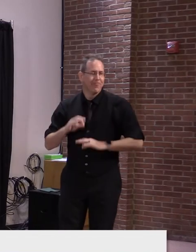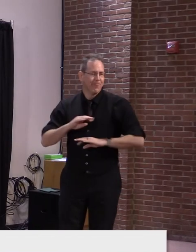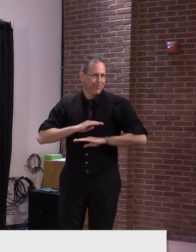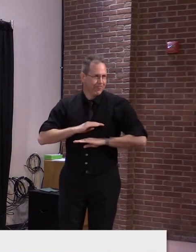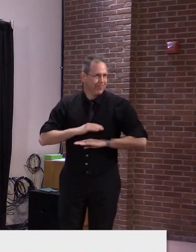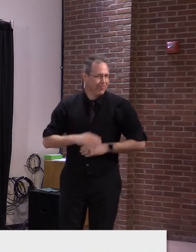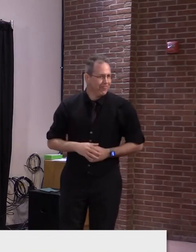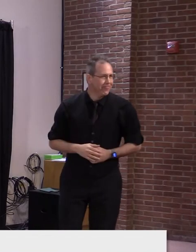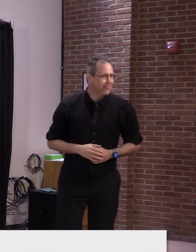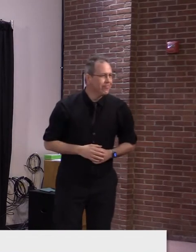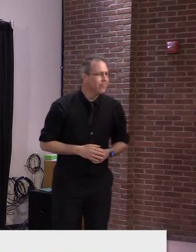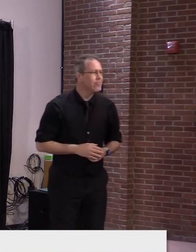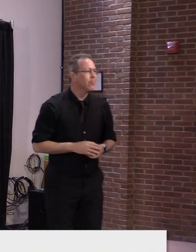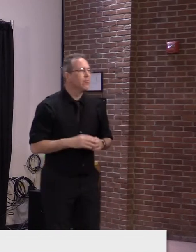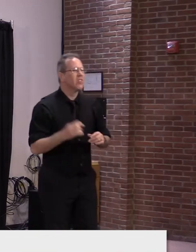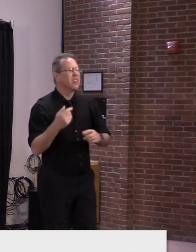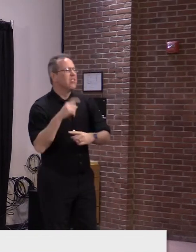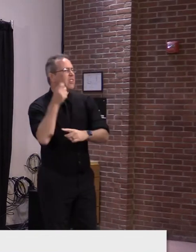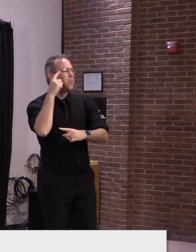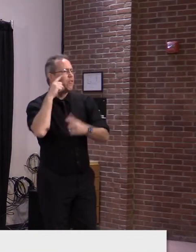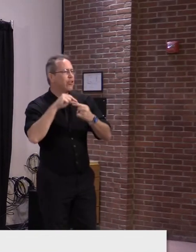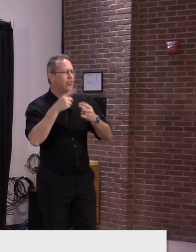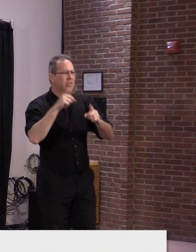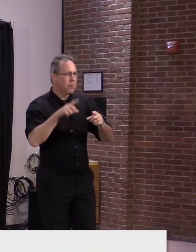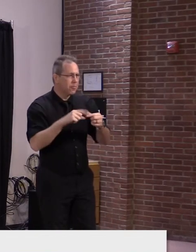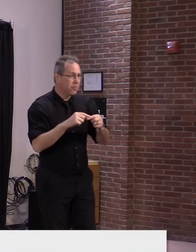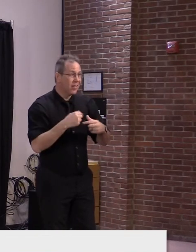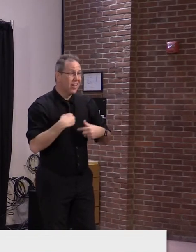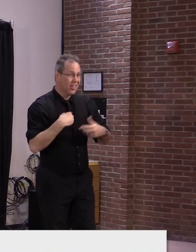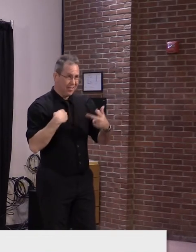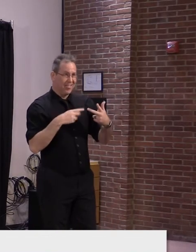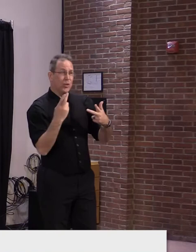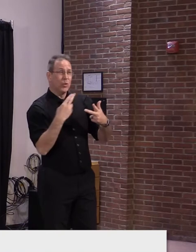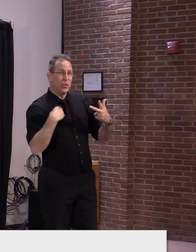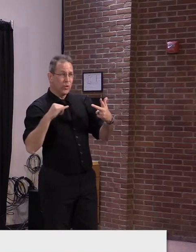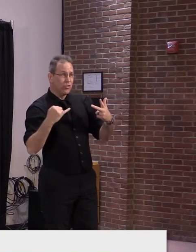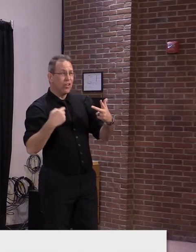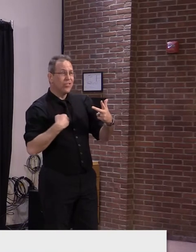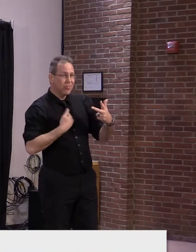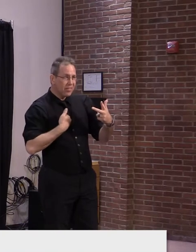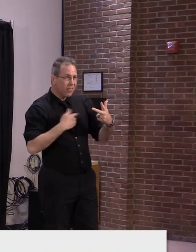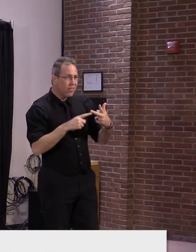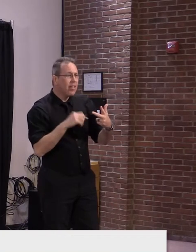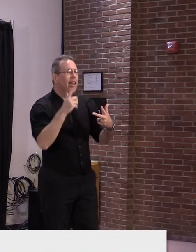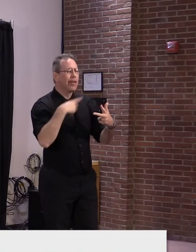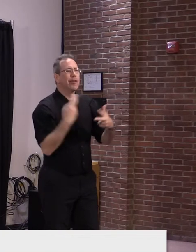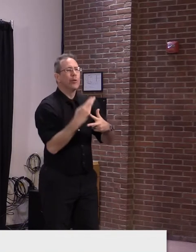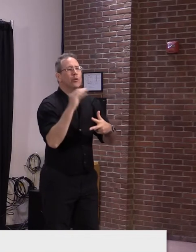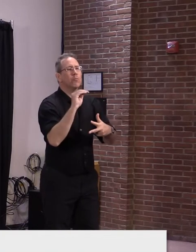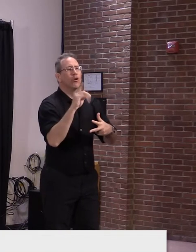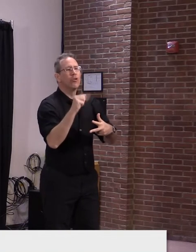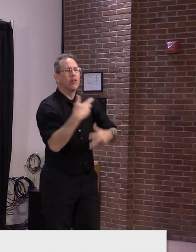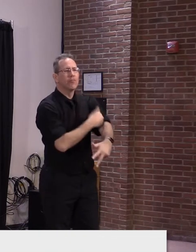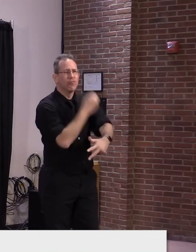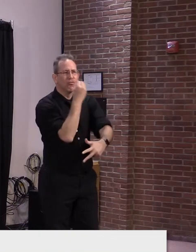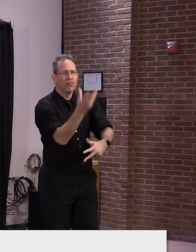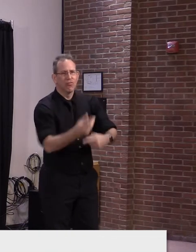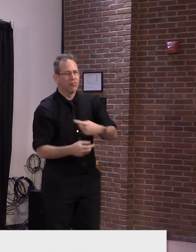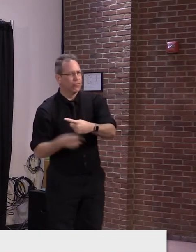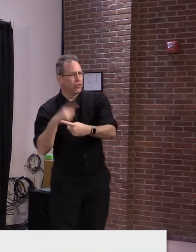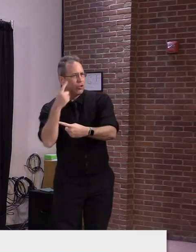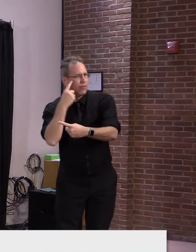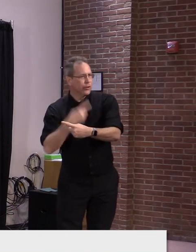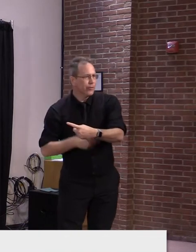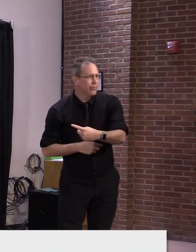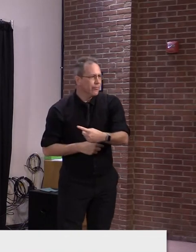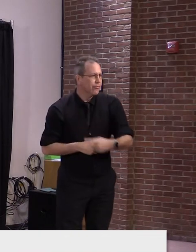Lisa, I'm in that category of receiving a J&J first and then a Moderna as a second, the booster. And I have not